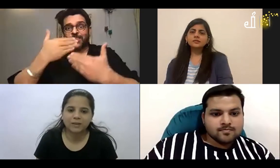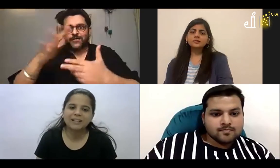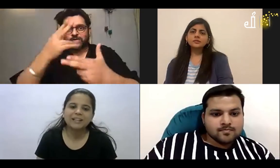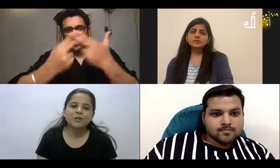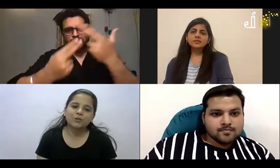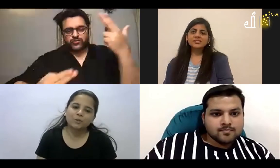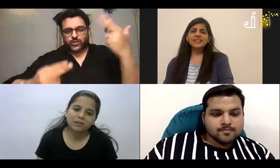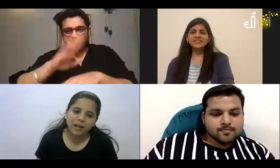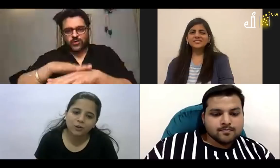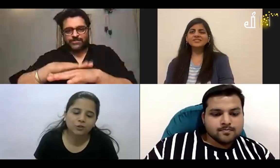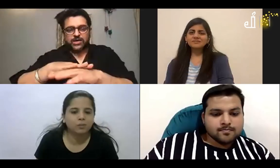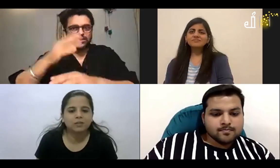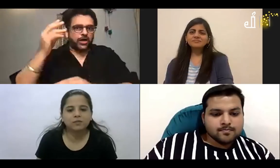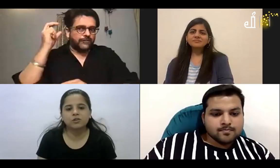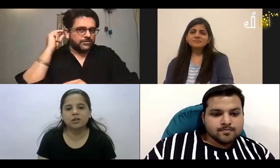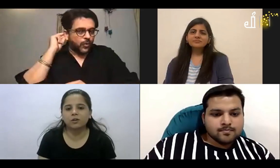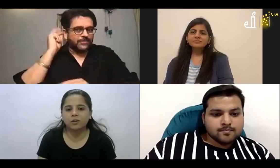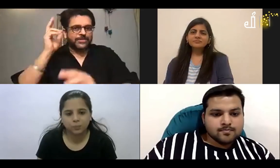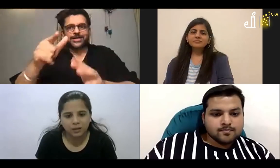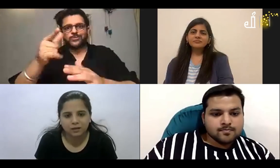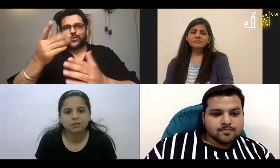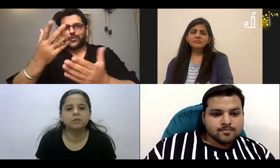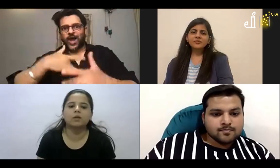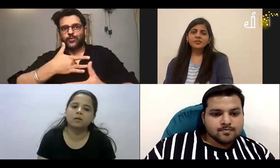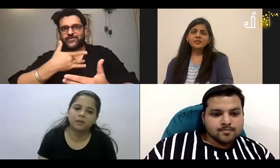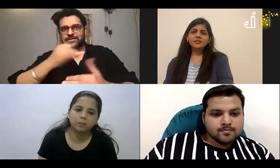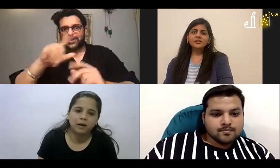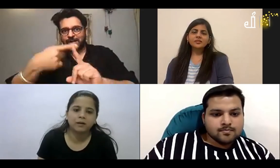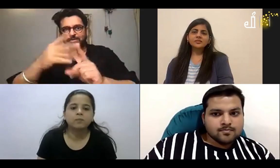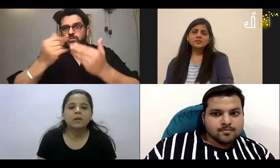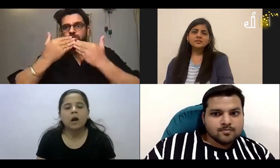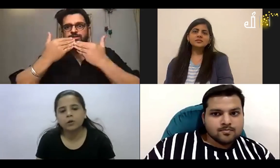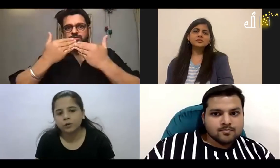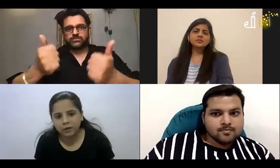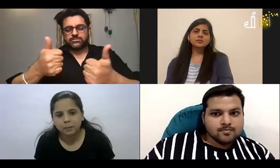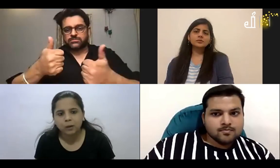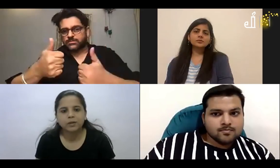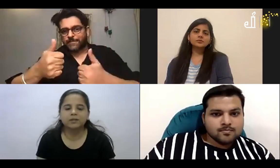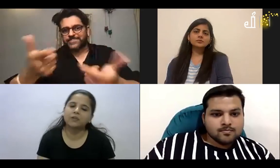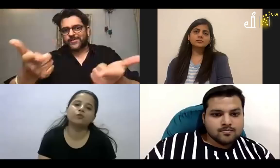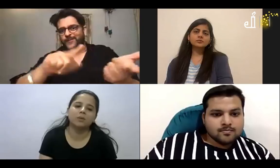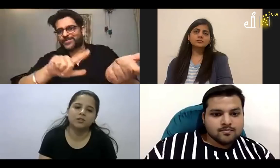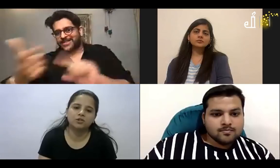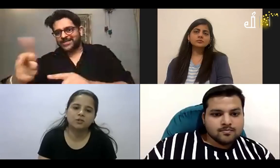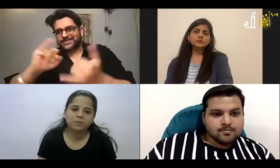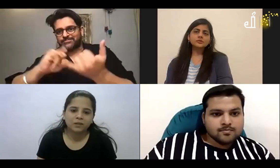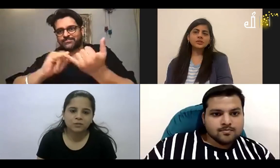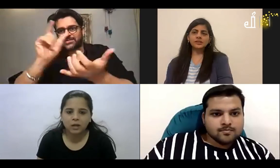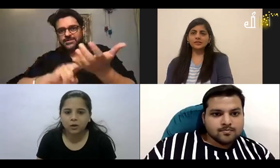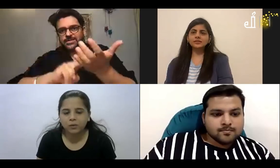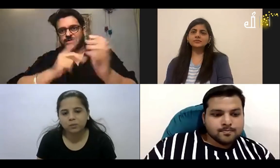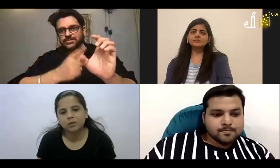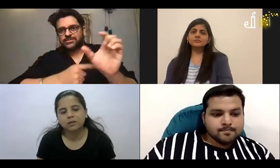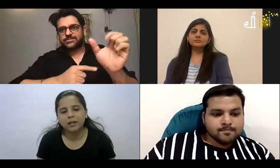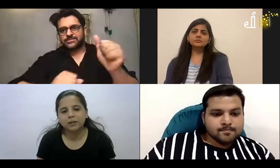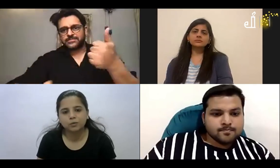as well. So, but thank you so much for sharing your experience of the cochlear implant. How did you feel about it? Thank you so much. So